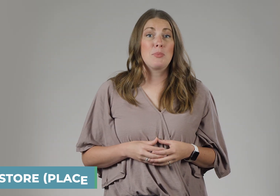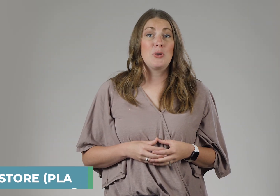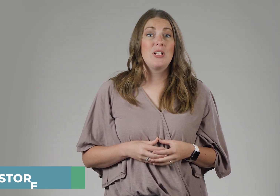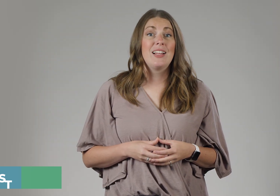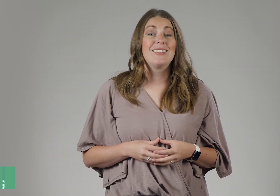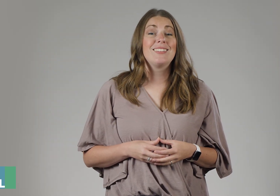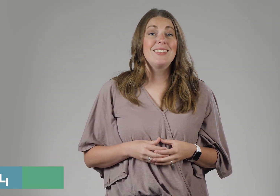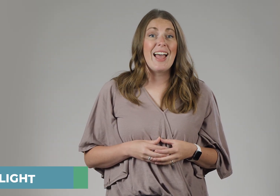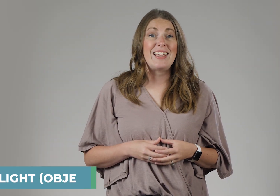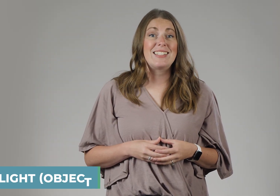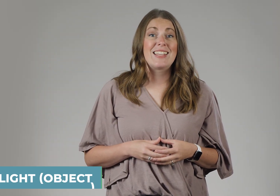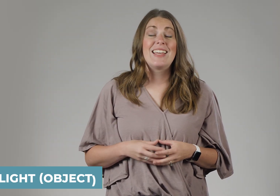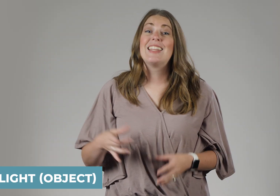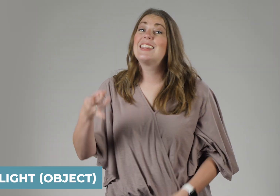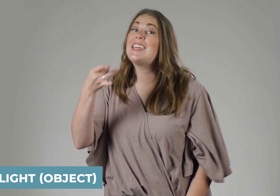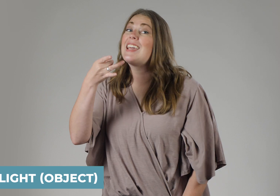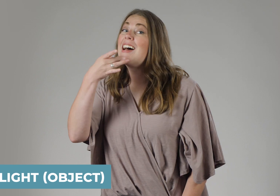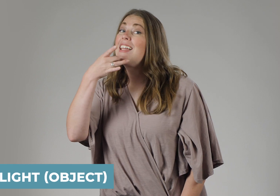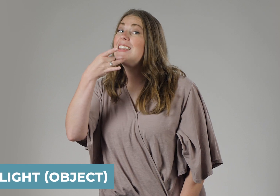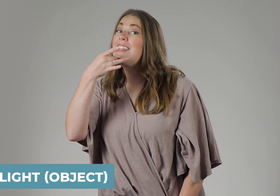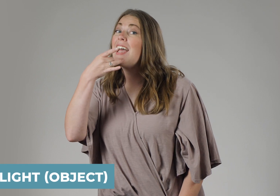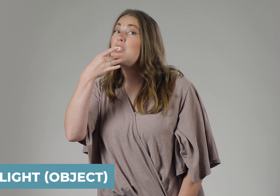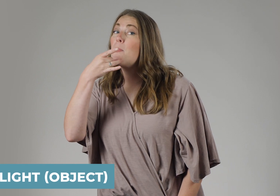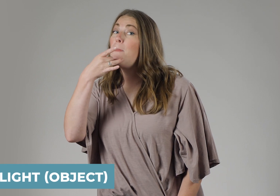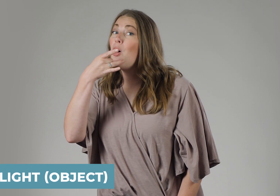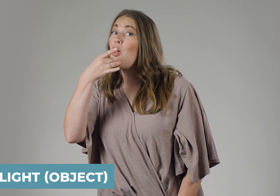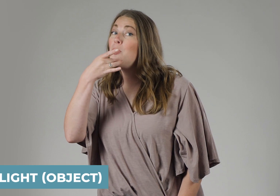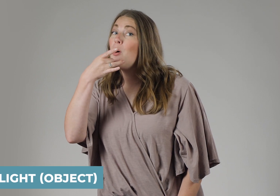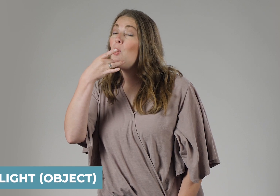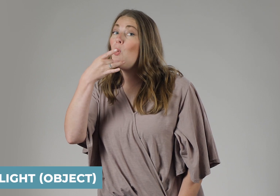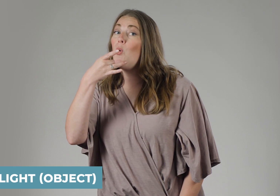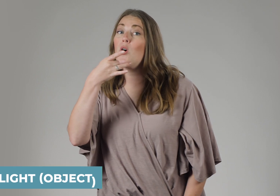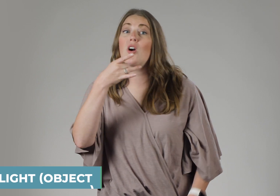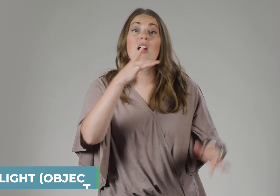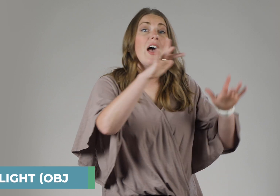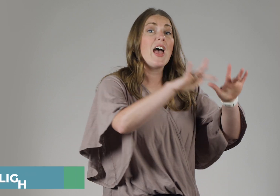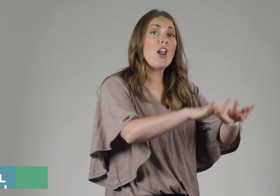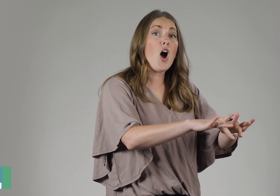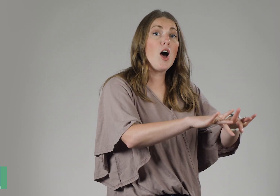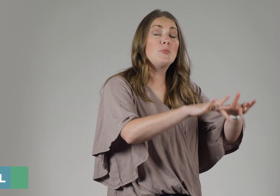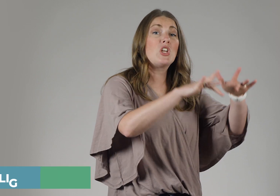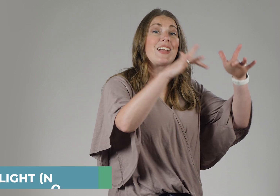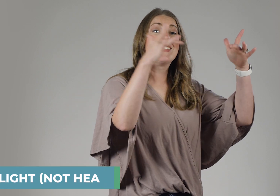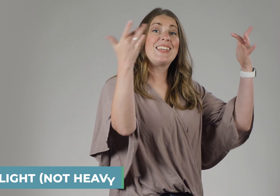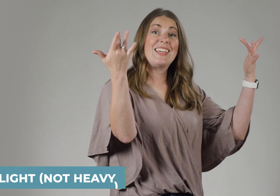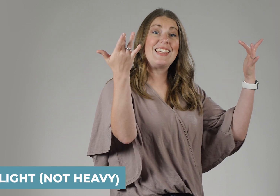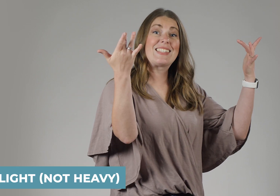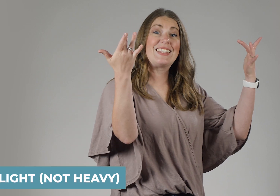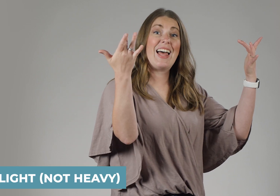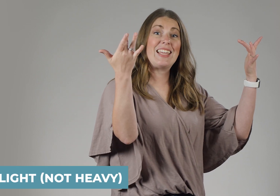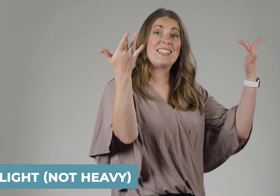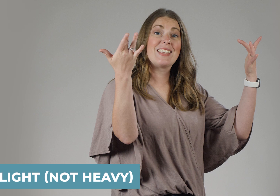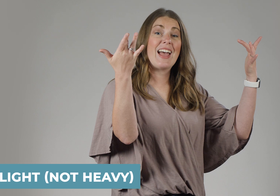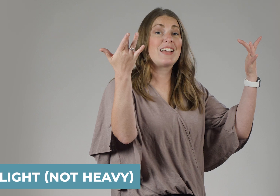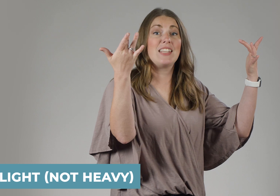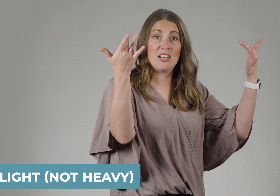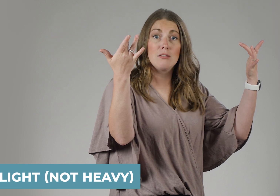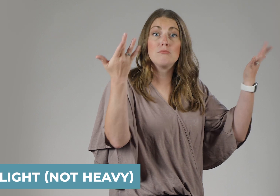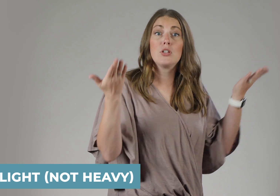example, light. The light bulb or an object is light, as in